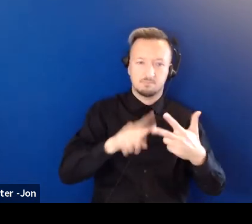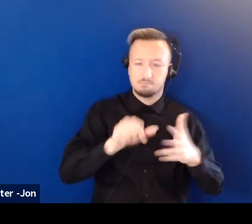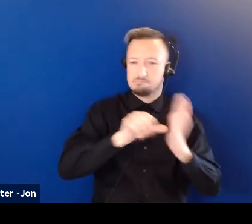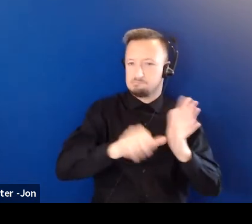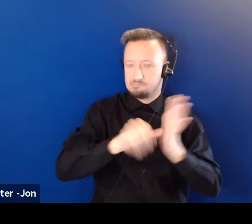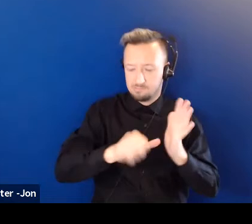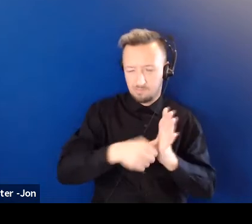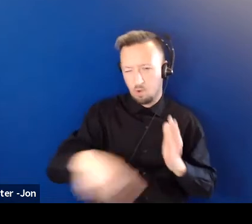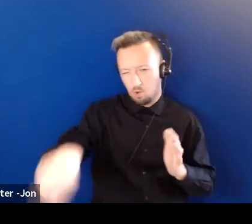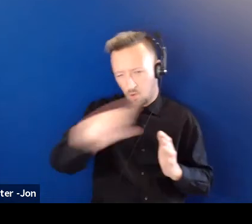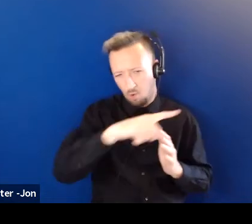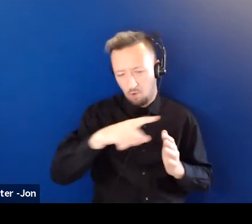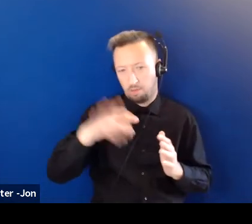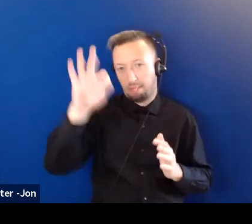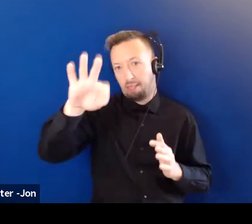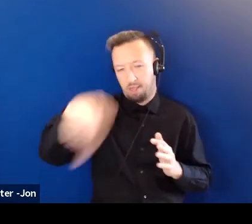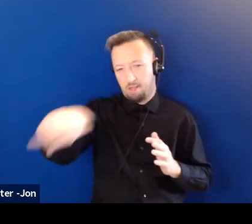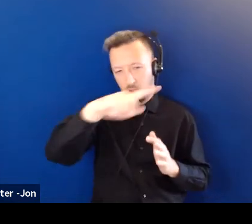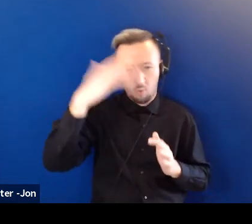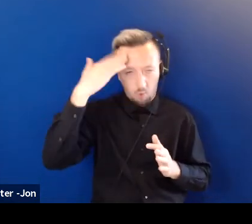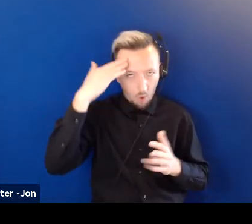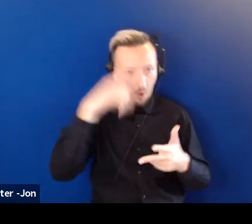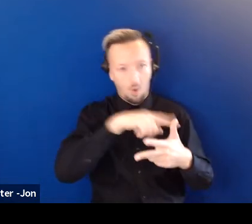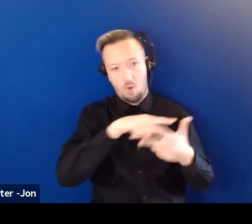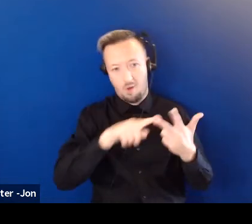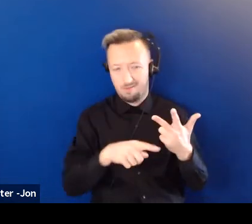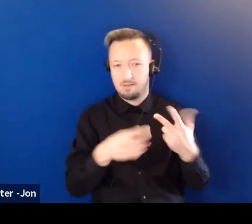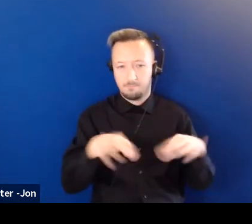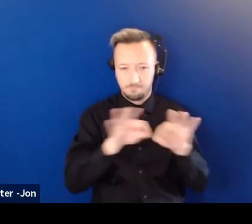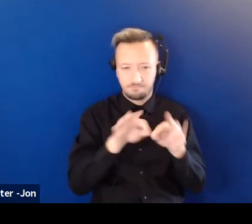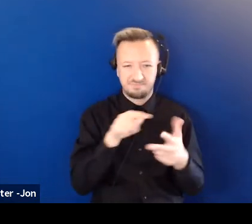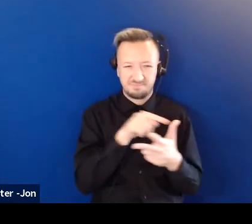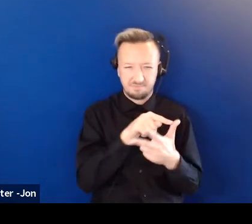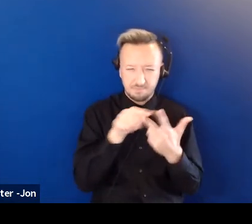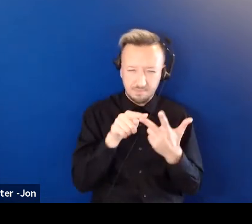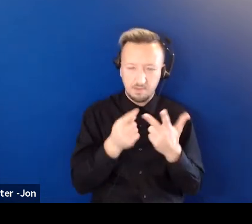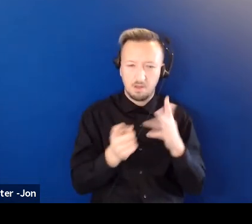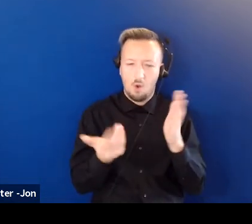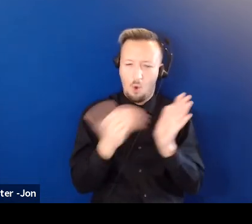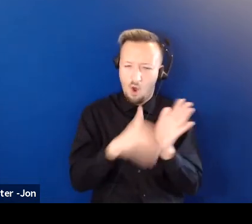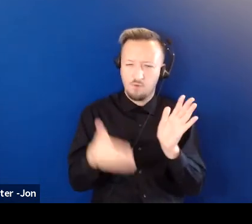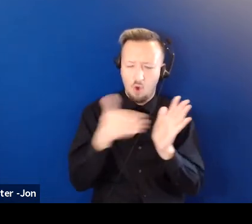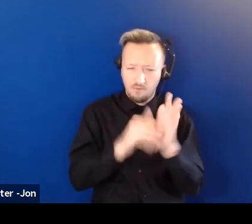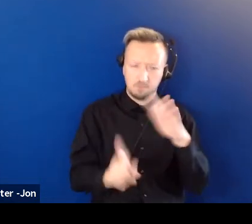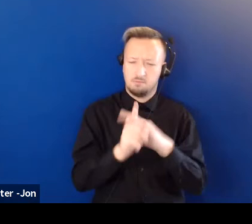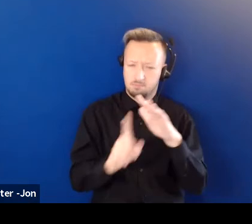choir with why these things are so important, but I think these ones kept coming up because we see them